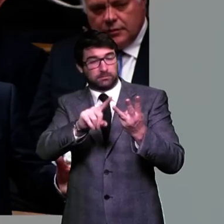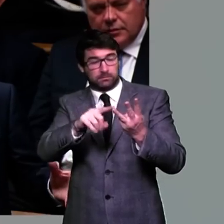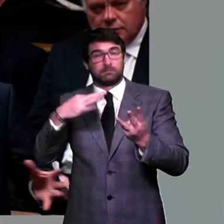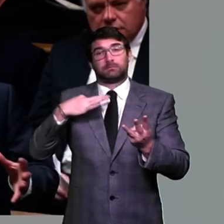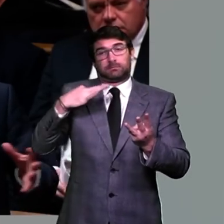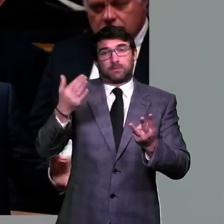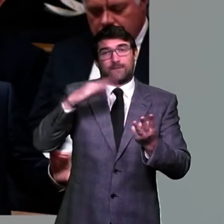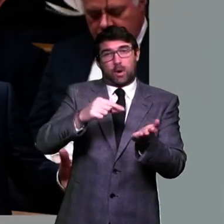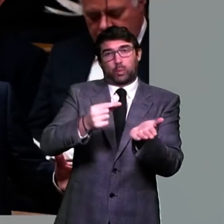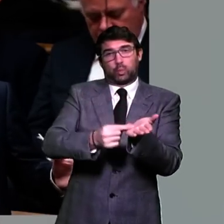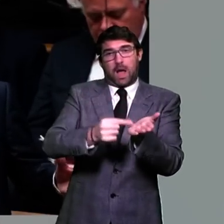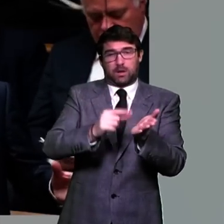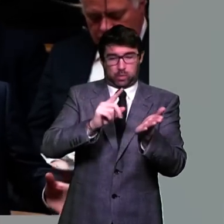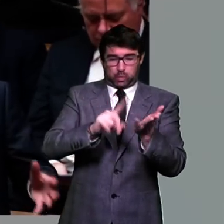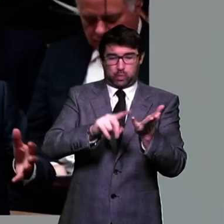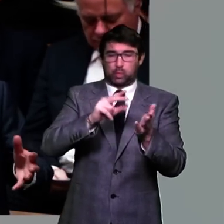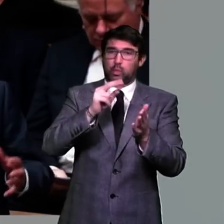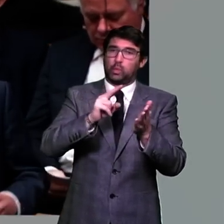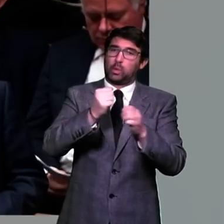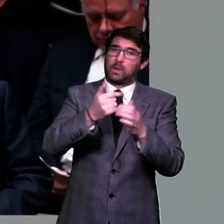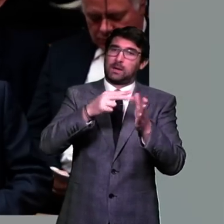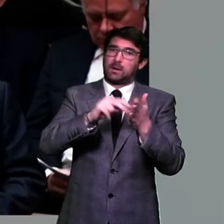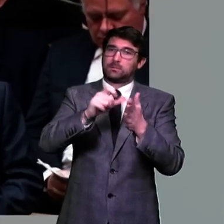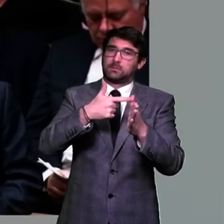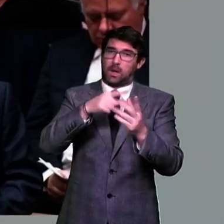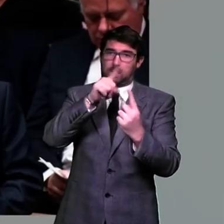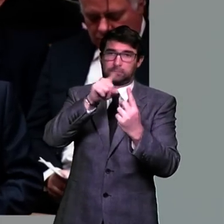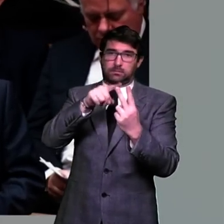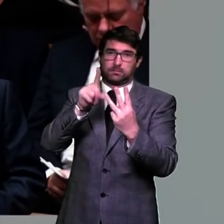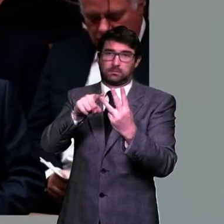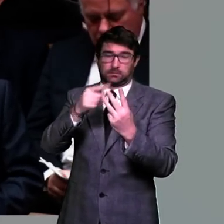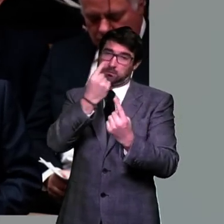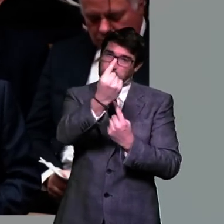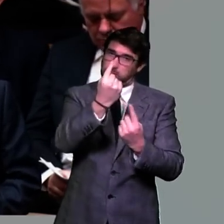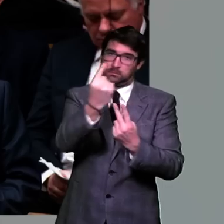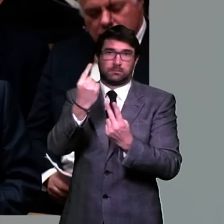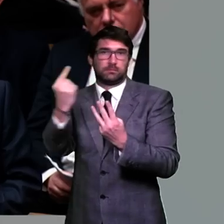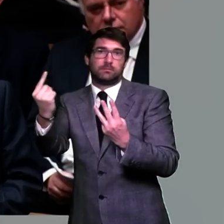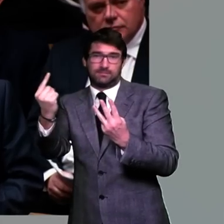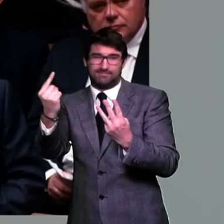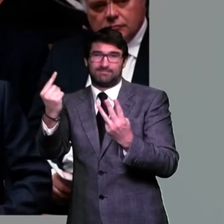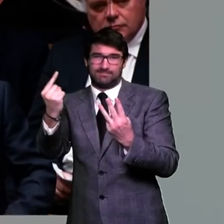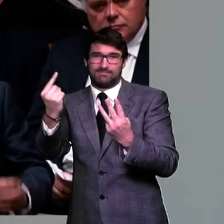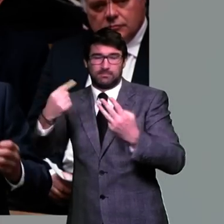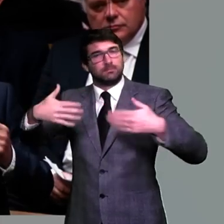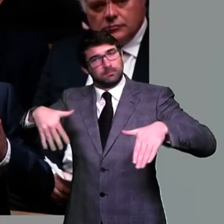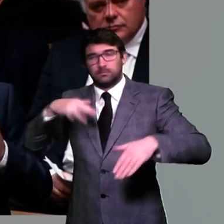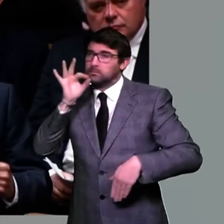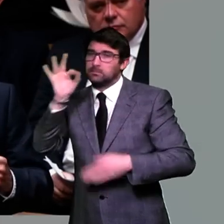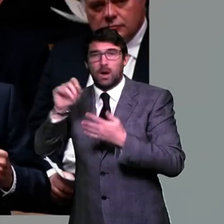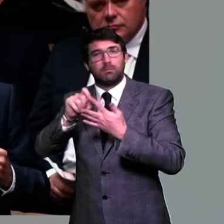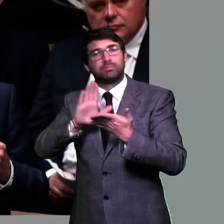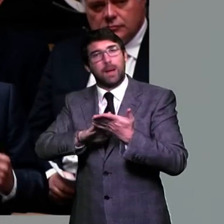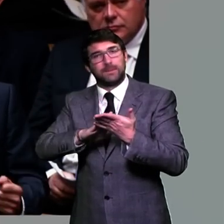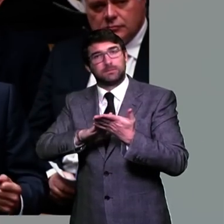of contacts that this great cross-party body funded by government is working with. Can I ask the Prime Minister if she agrees that